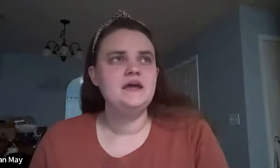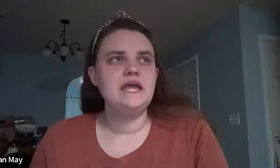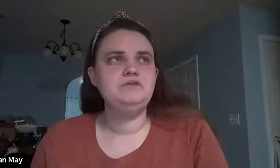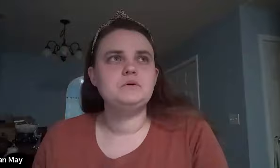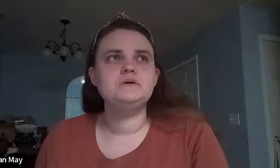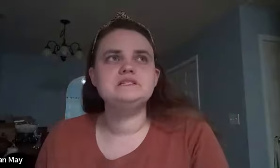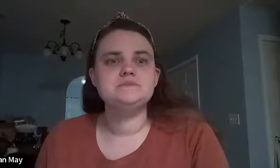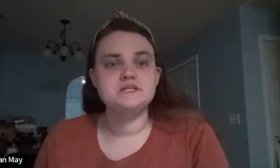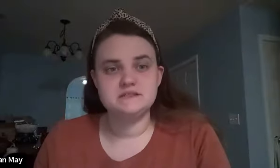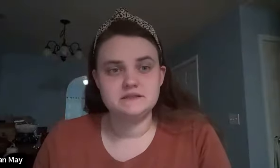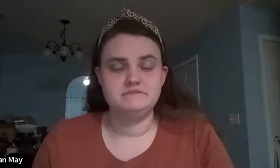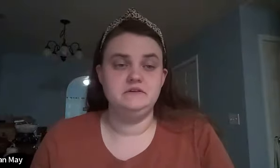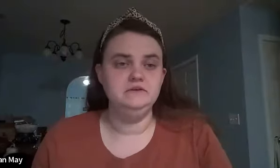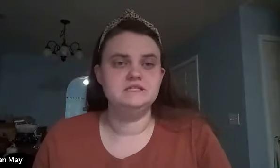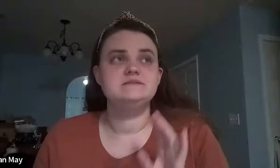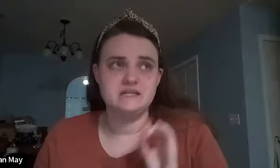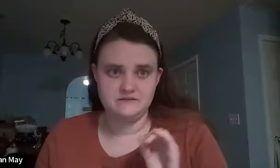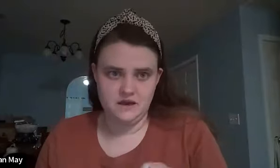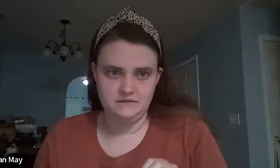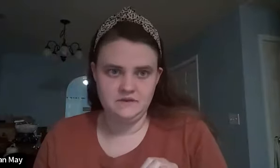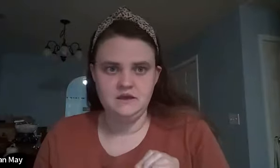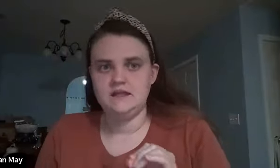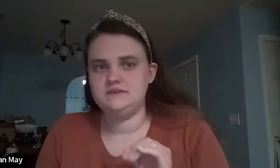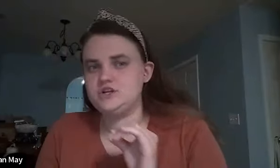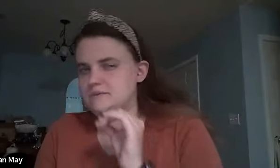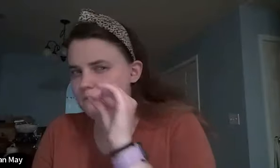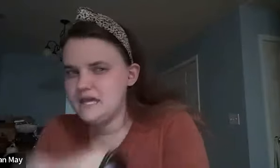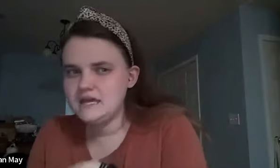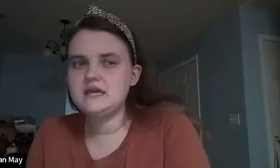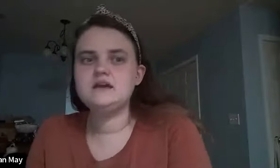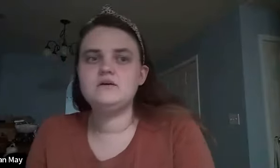If you were going to specify, like if you're talking about pig or